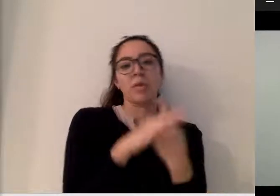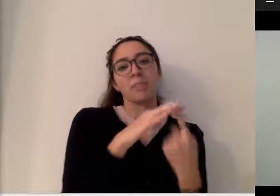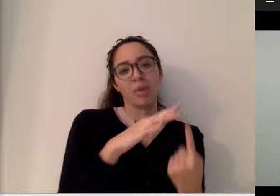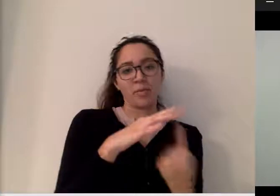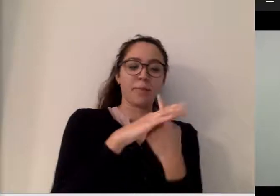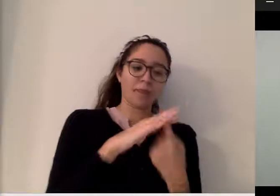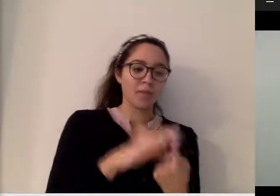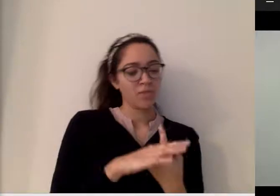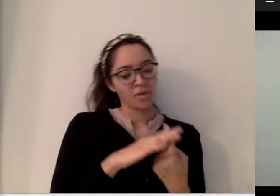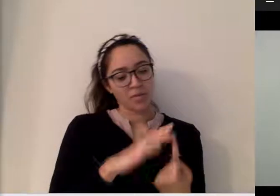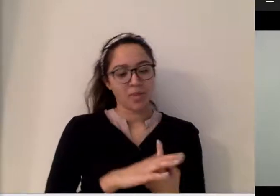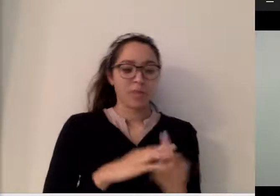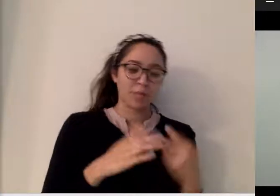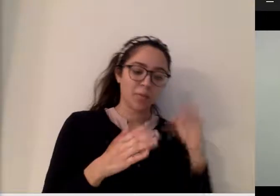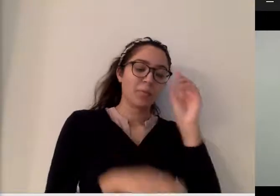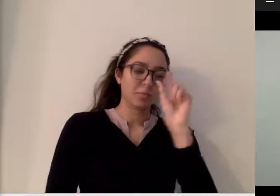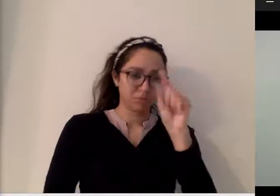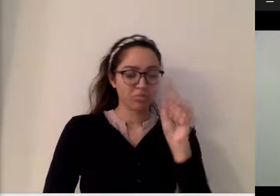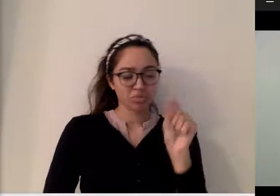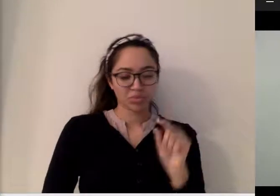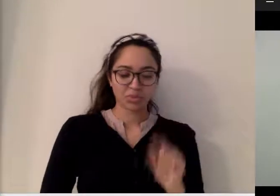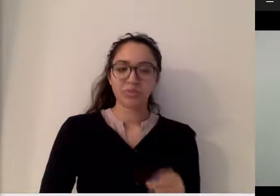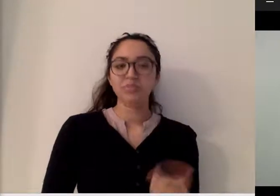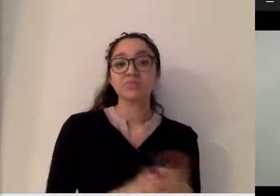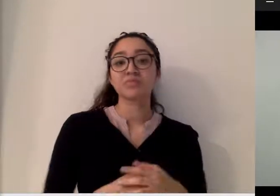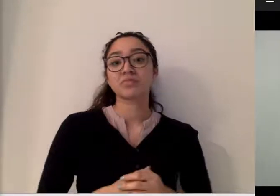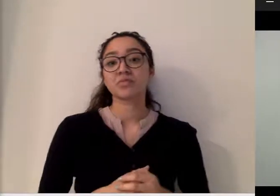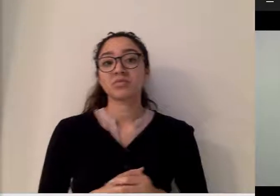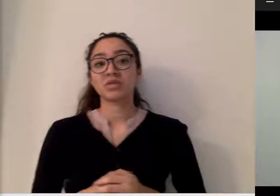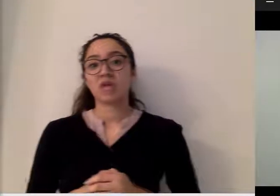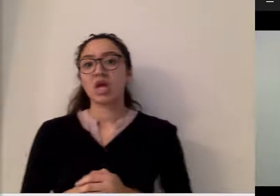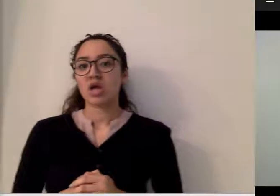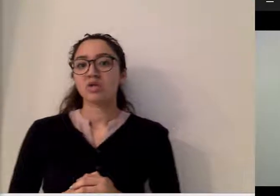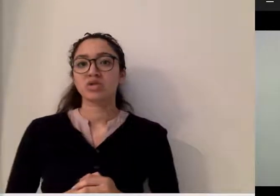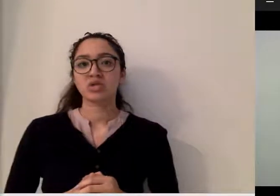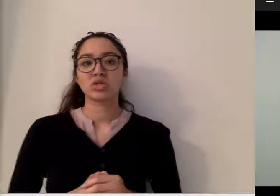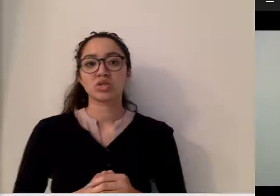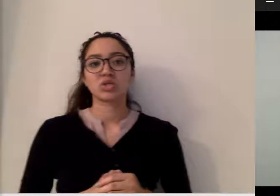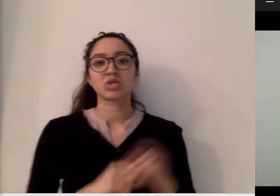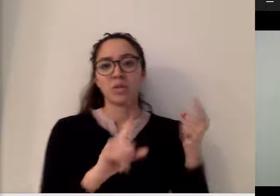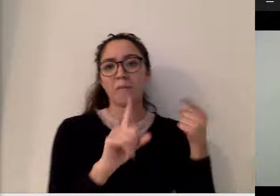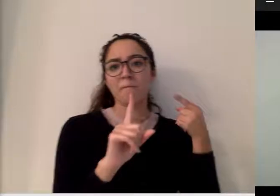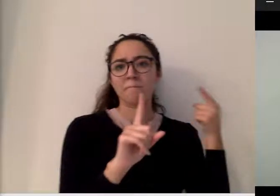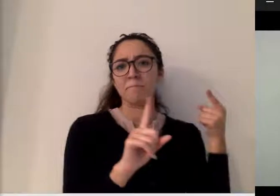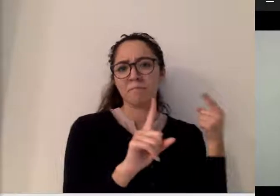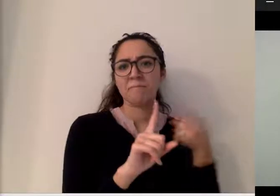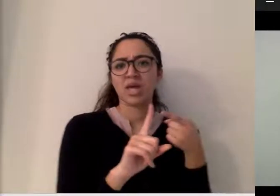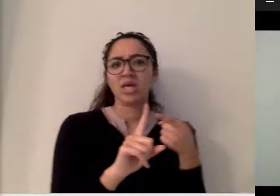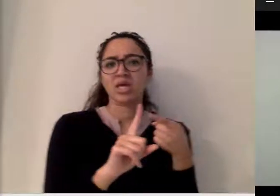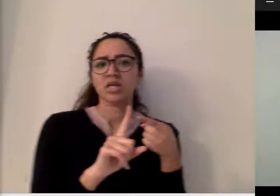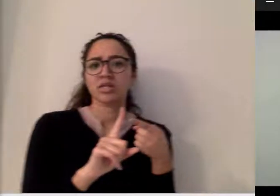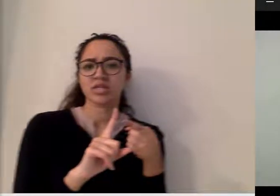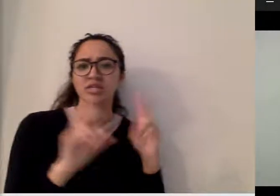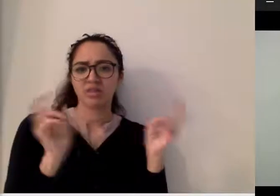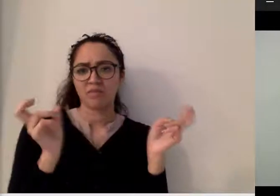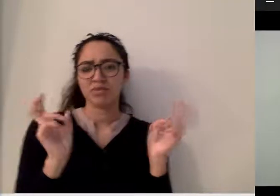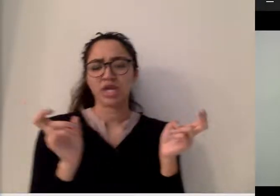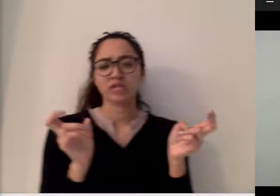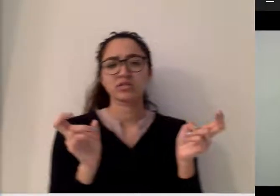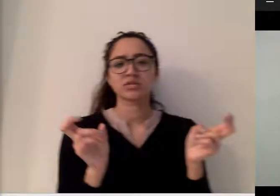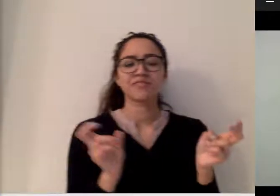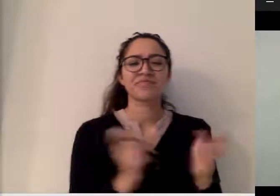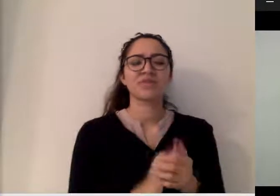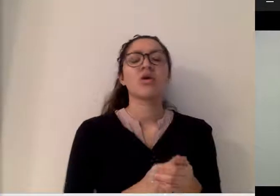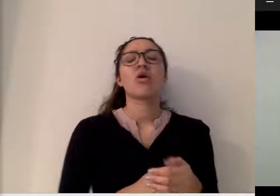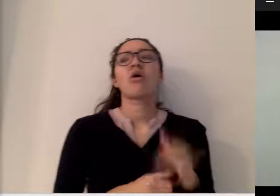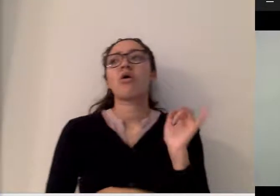in the book because it's the main subject of the chapter, they realize, when I go to class tomorrow or later today, I'm